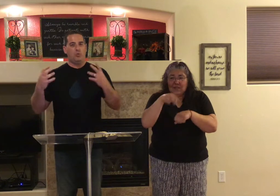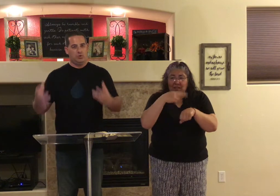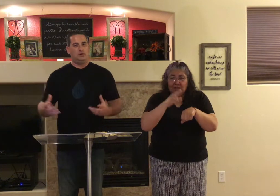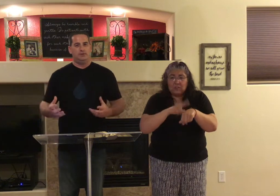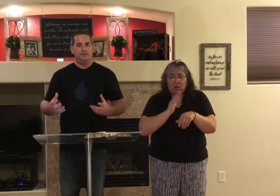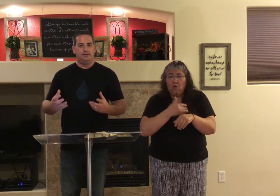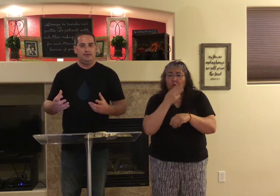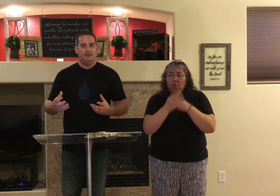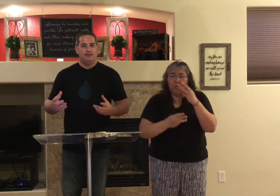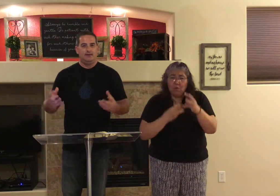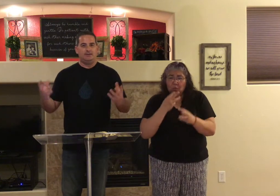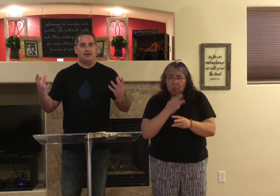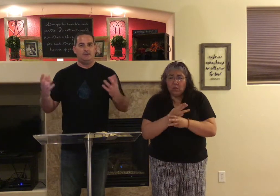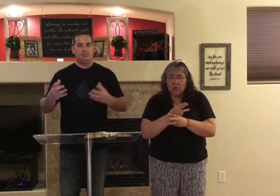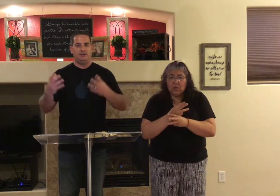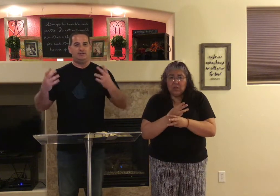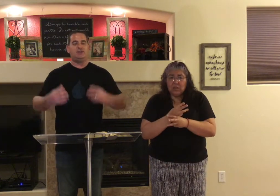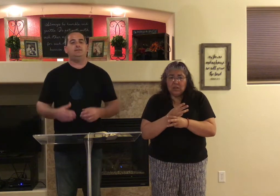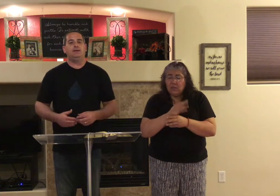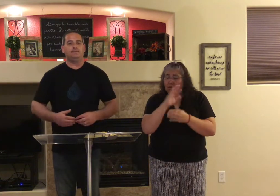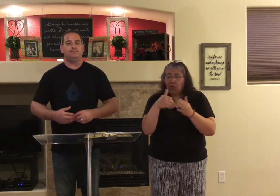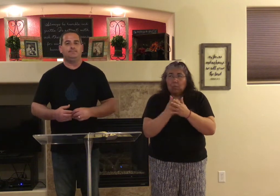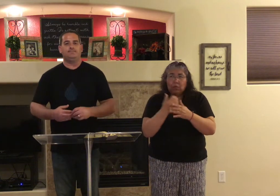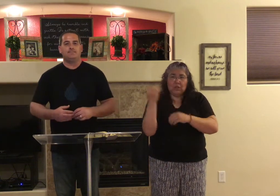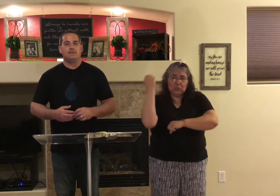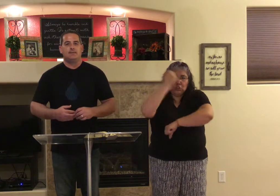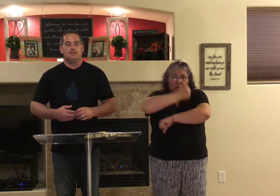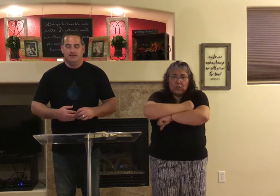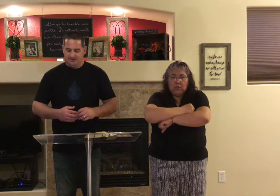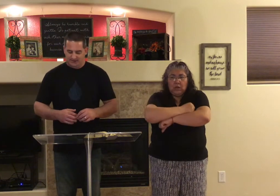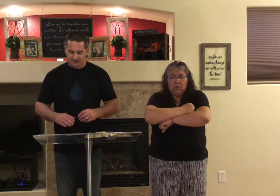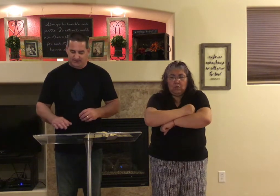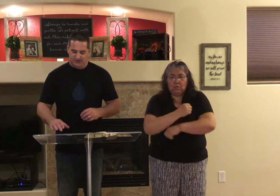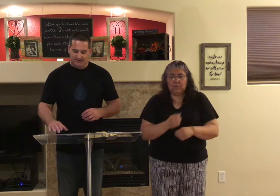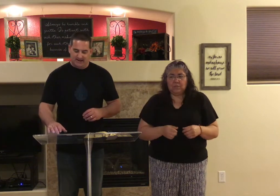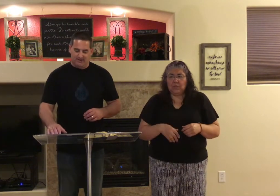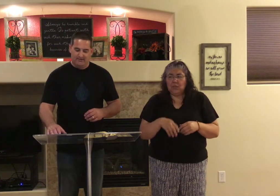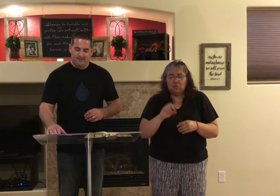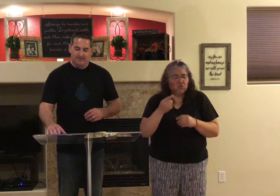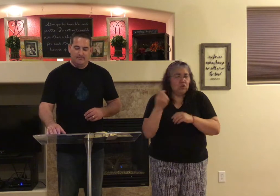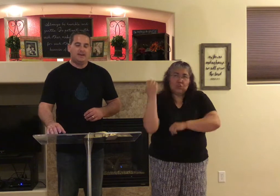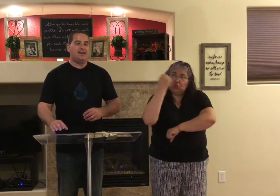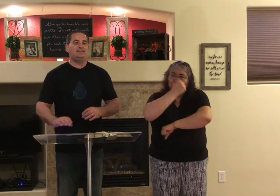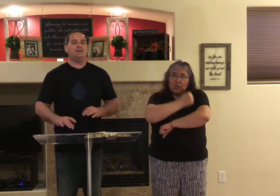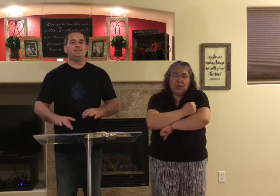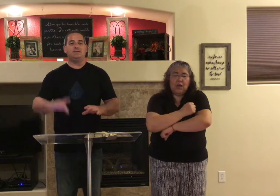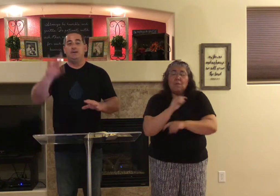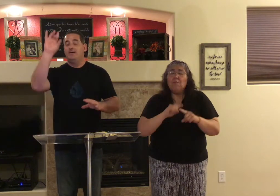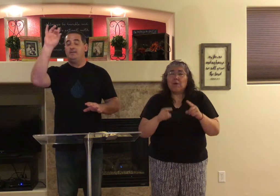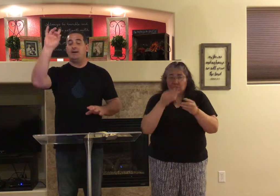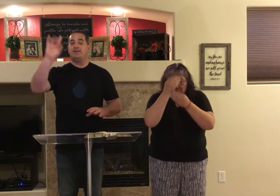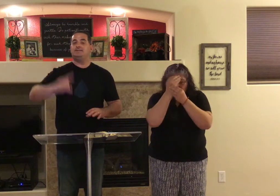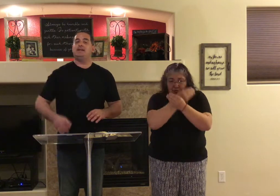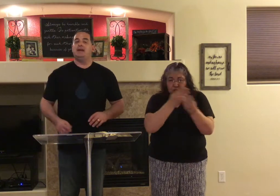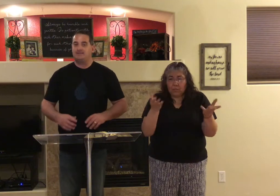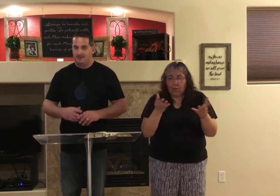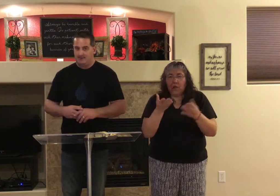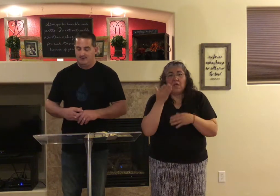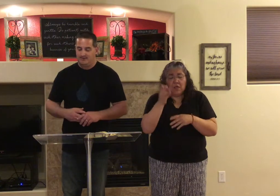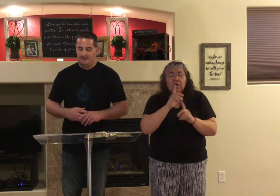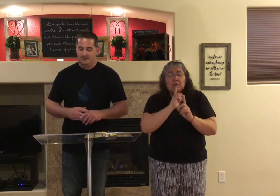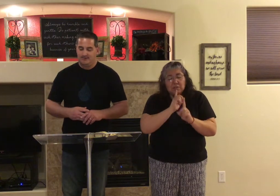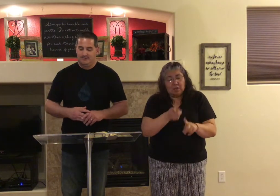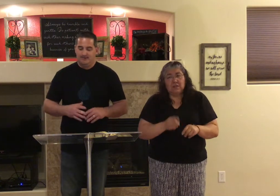and our world is on complete shutdown. It's just on shutdown. But can I tell you something? There is an